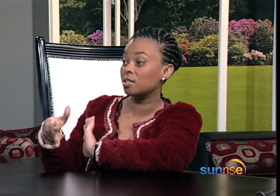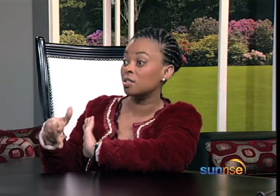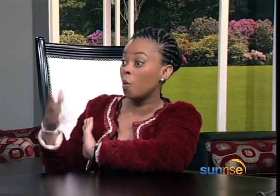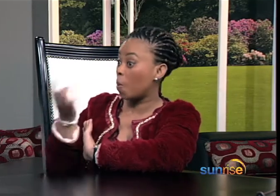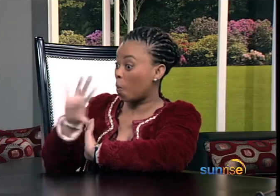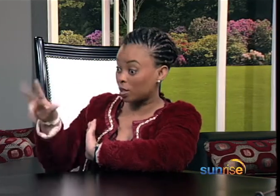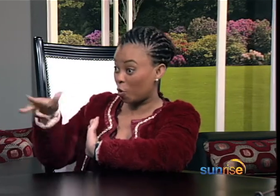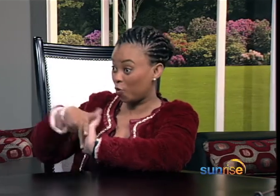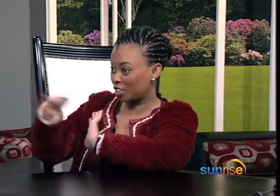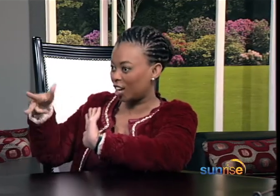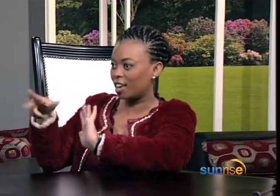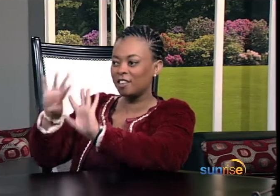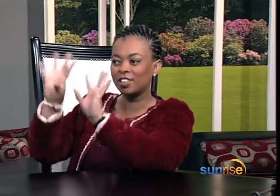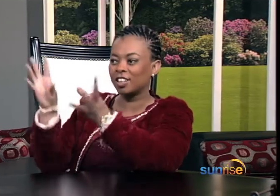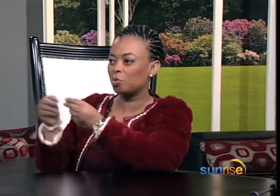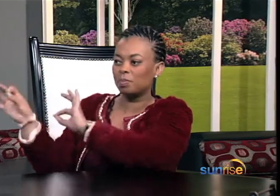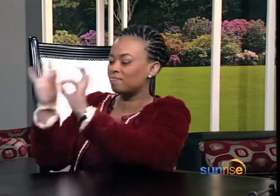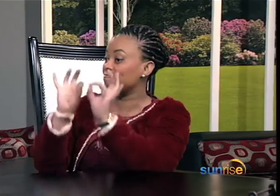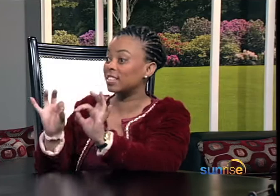it's going to be an official language. Once it's official,